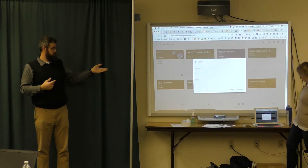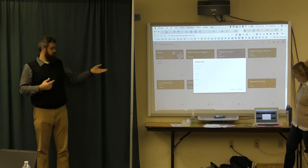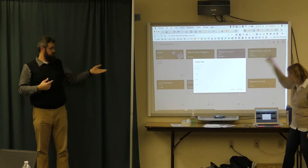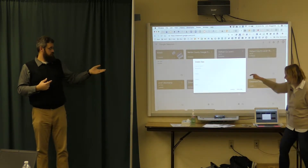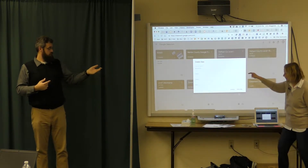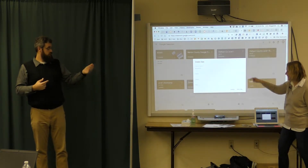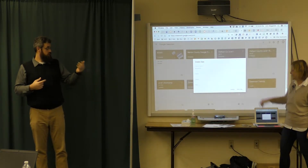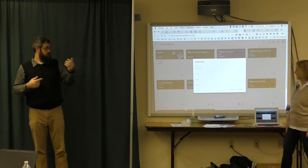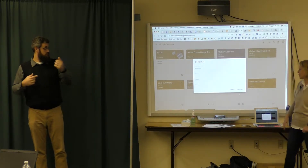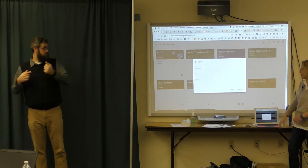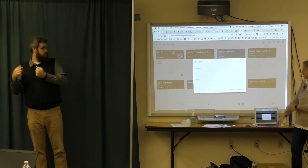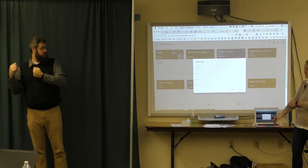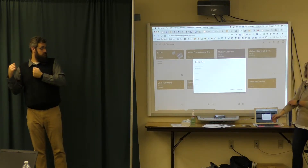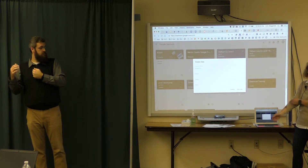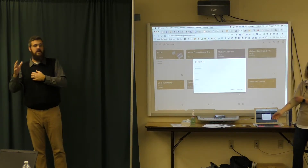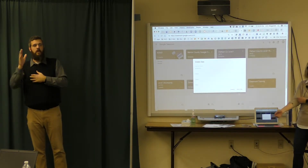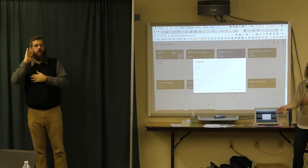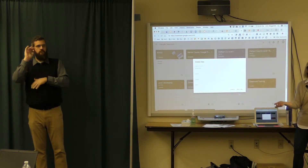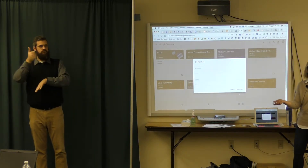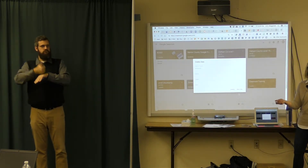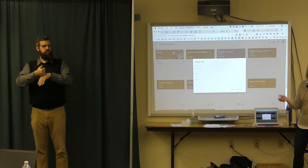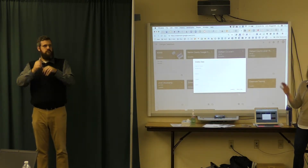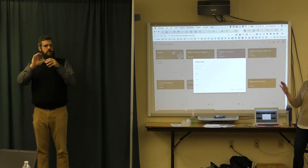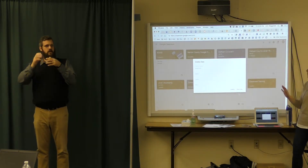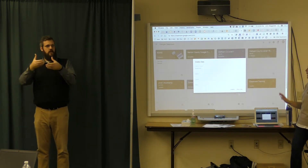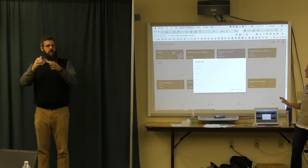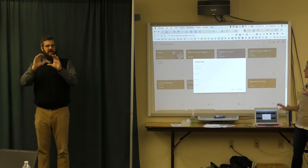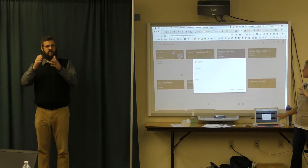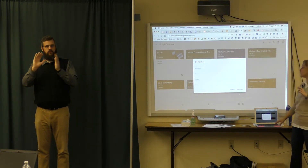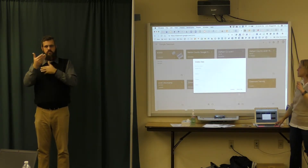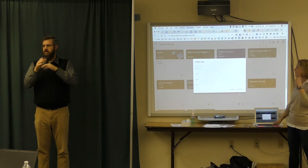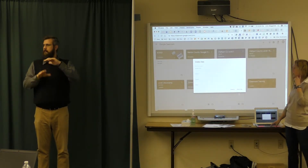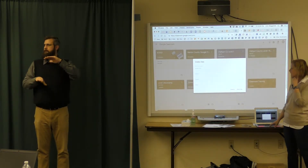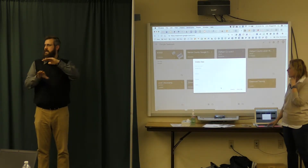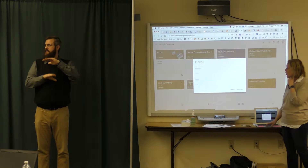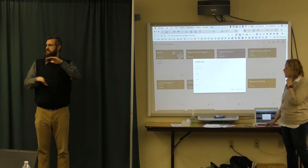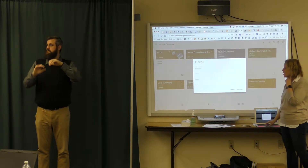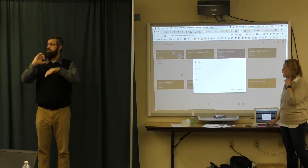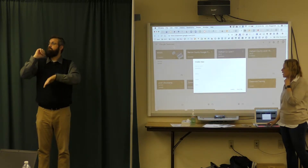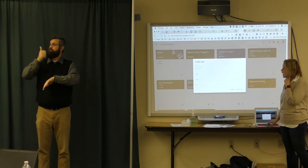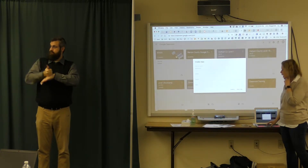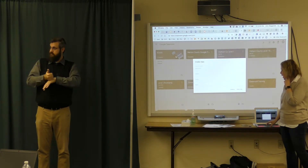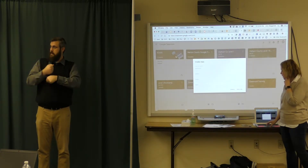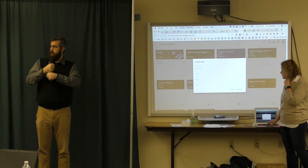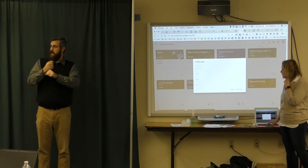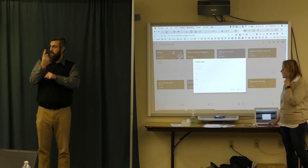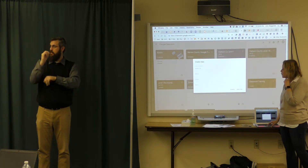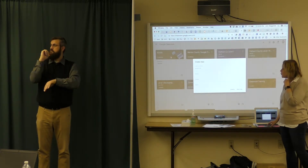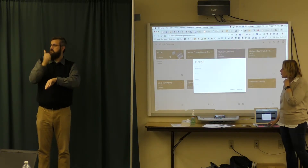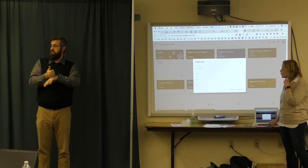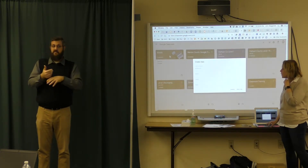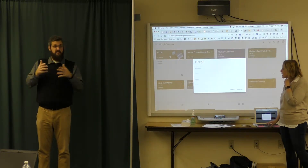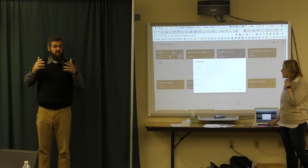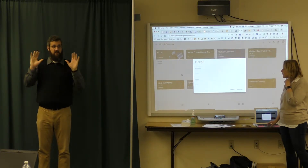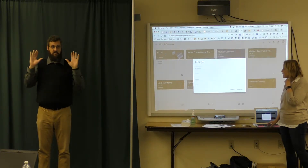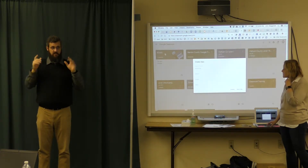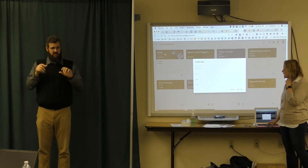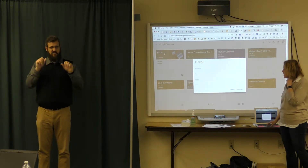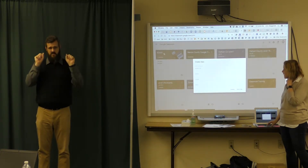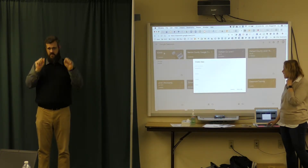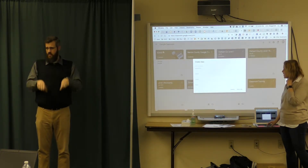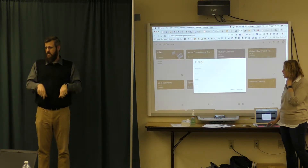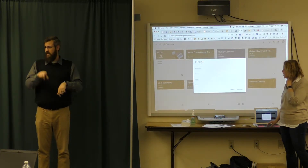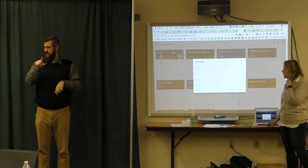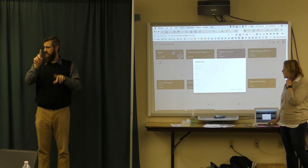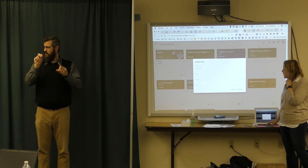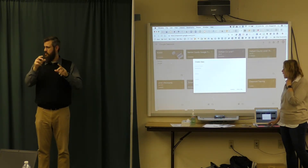and it'll make it. I mean, that's the basics of just making one. You can do a lot of things